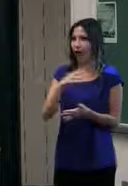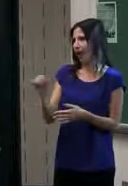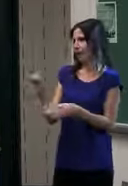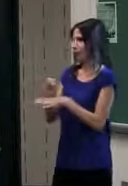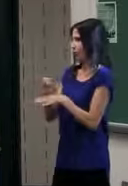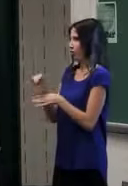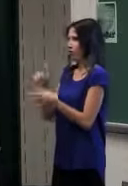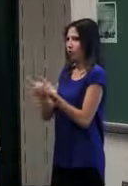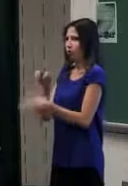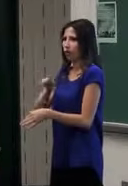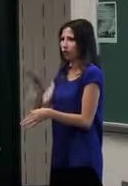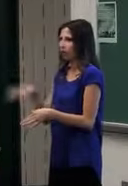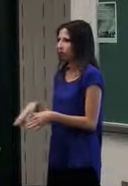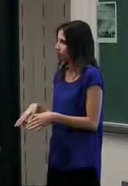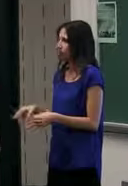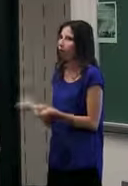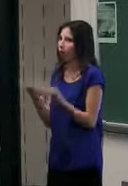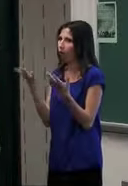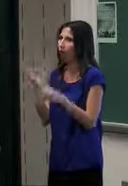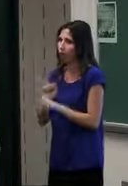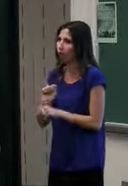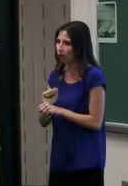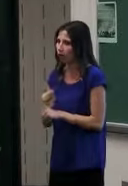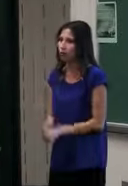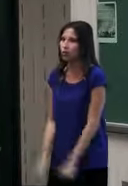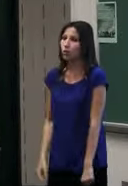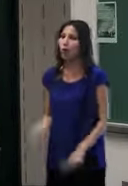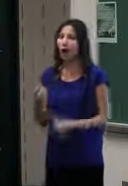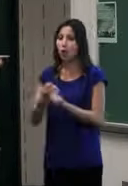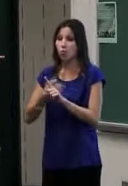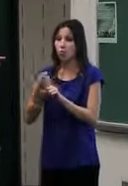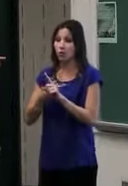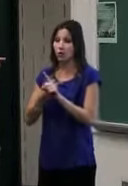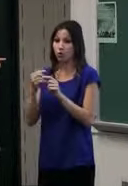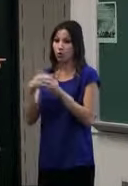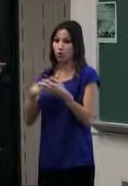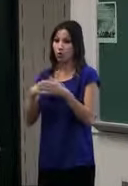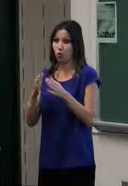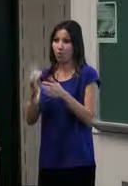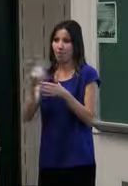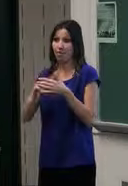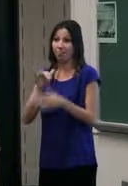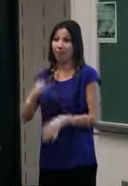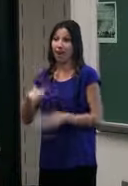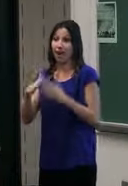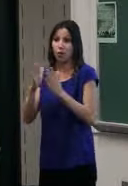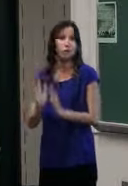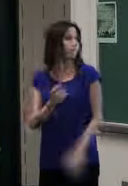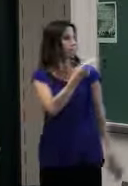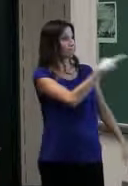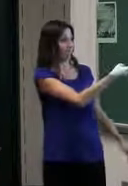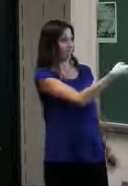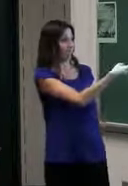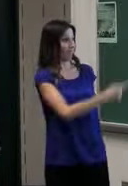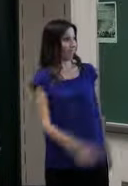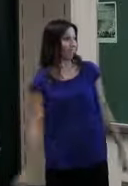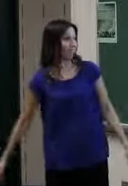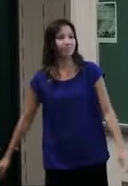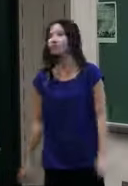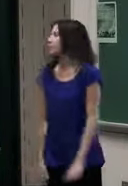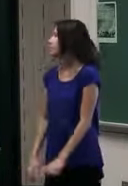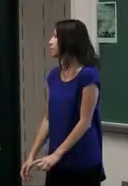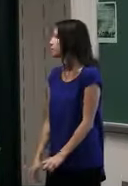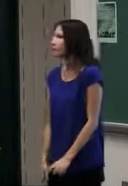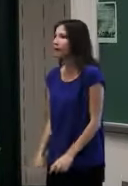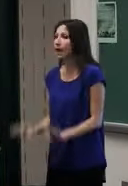in Rochester. So I rented a room in this gigantic house. It worked out perfectly. It